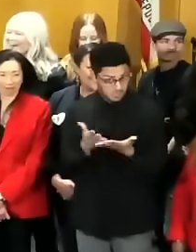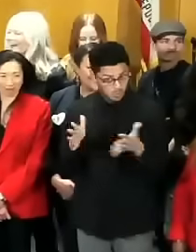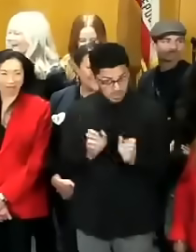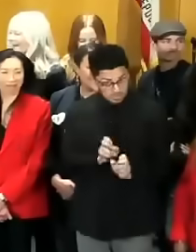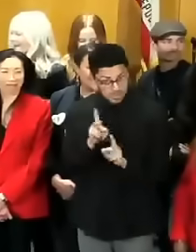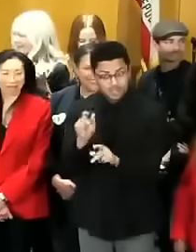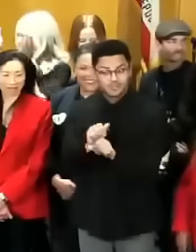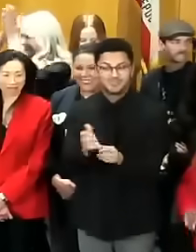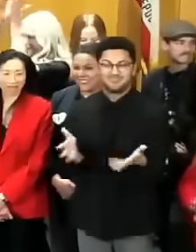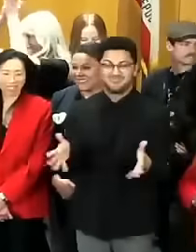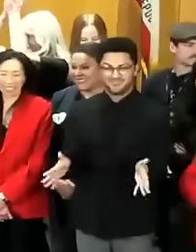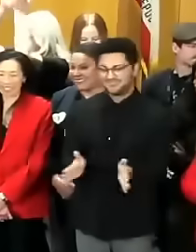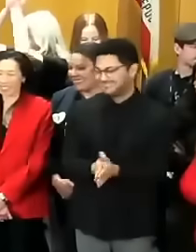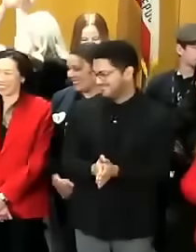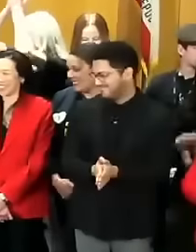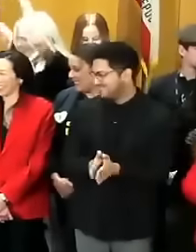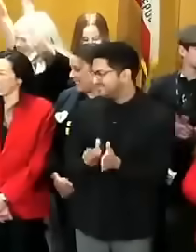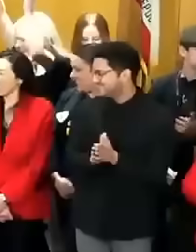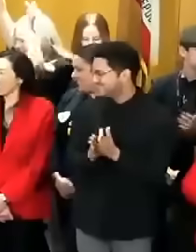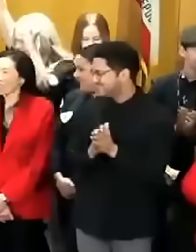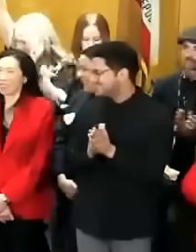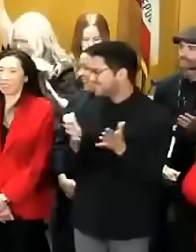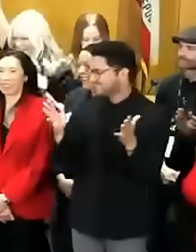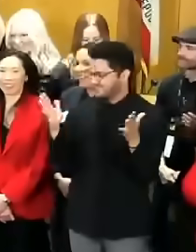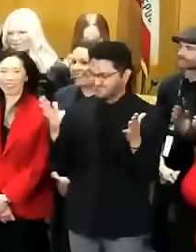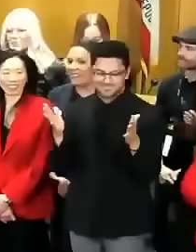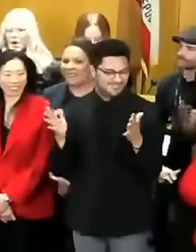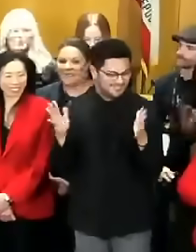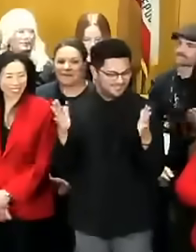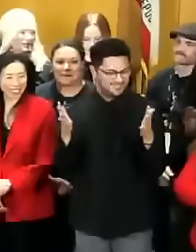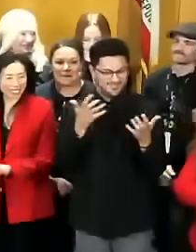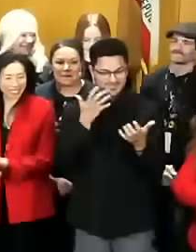already. Wonderful.